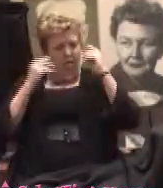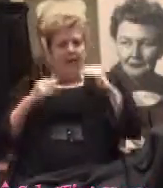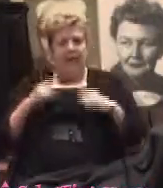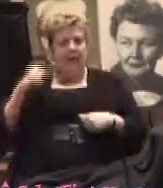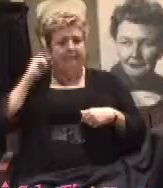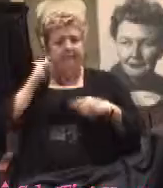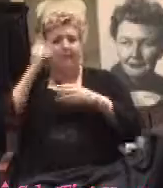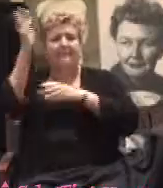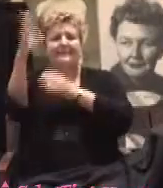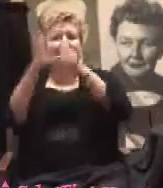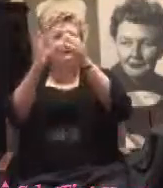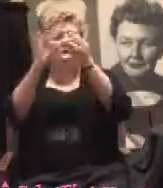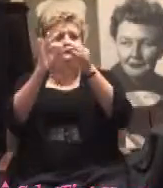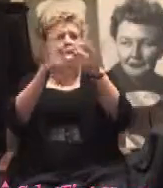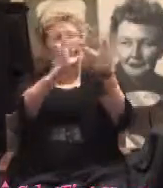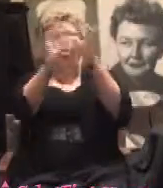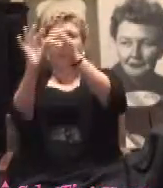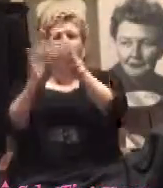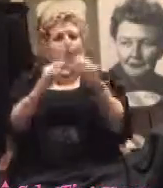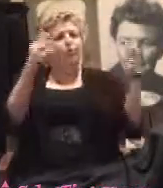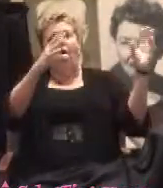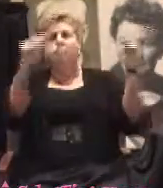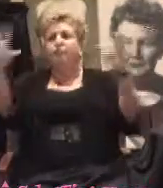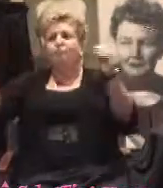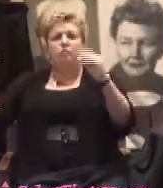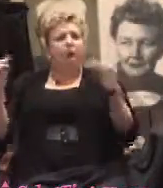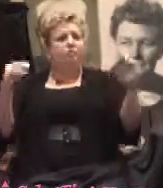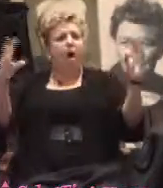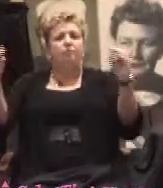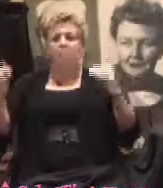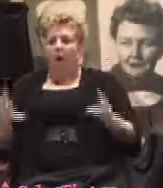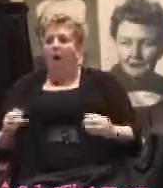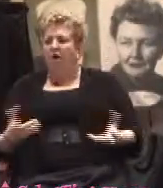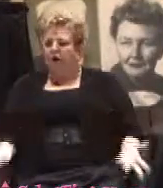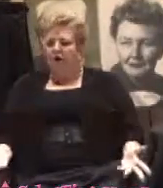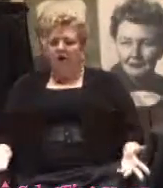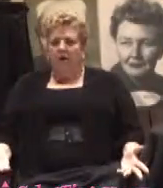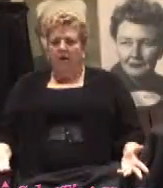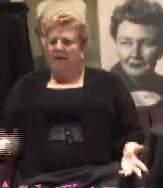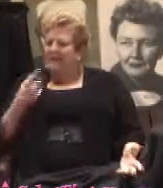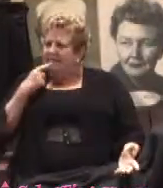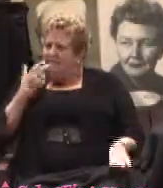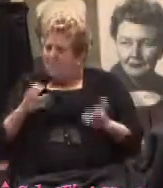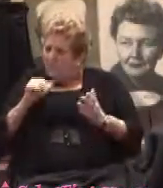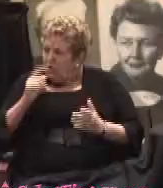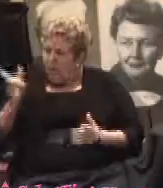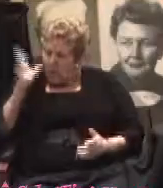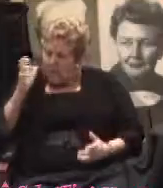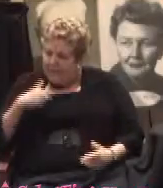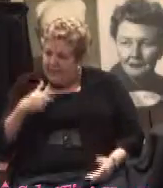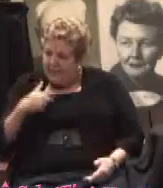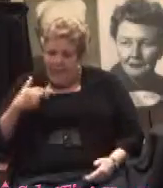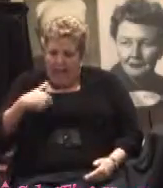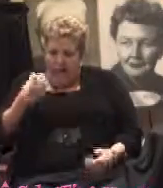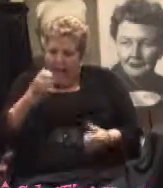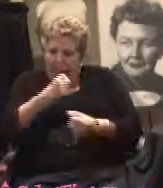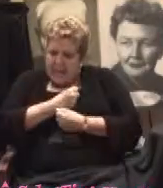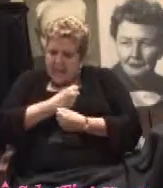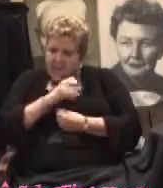womp, womp, womp, womp, womp. And then we're walking out to his car, and I said, maybe you didn't hear me. I love this girl more than I love myself. And